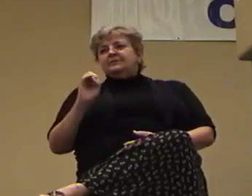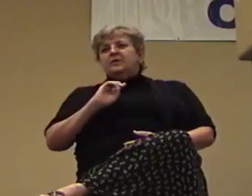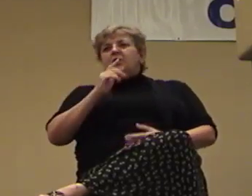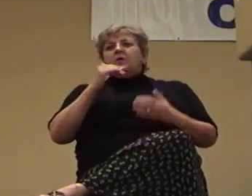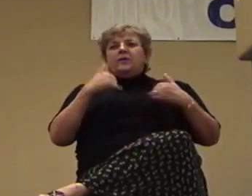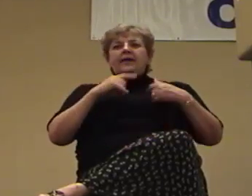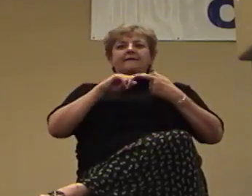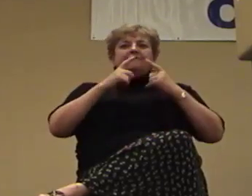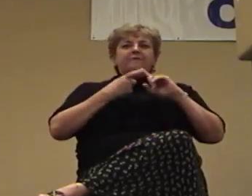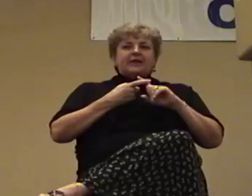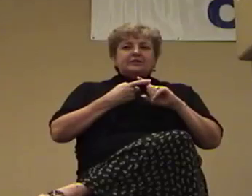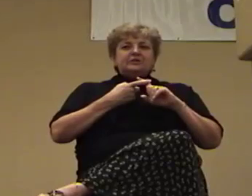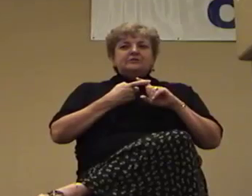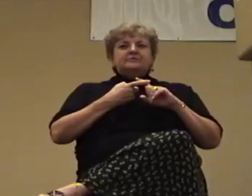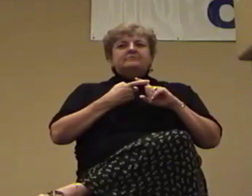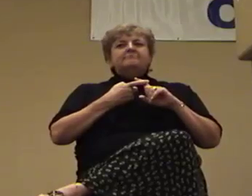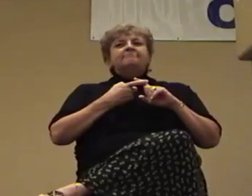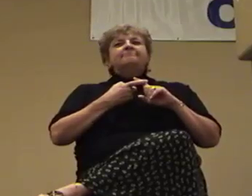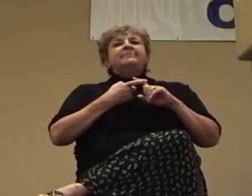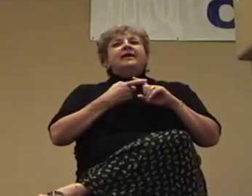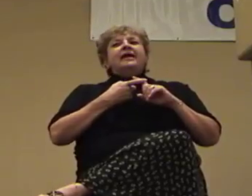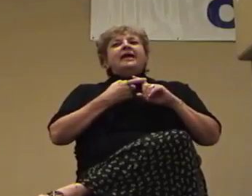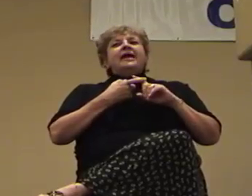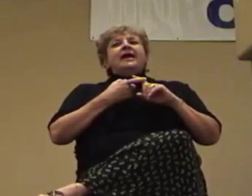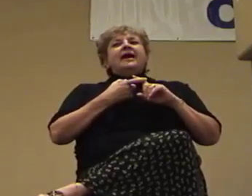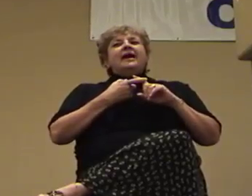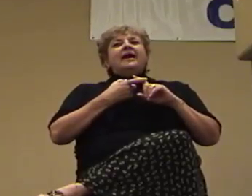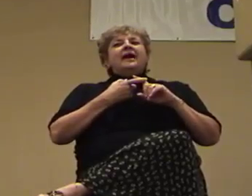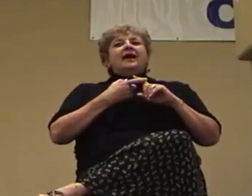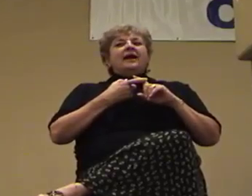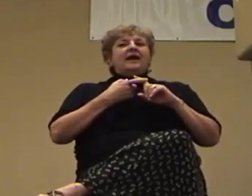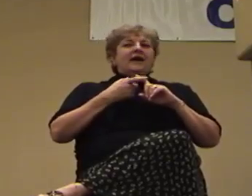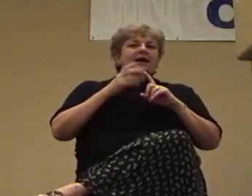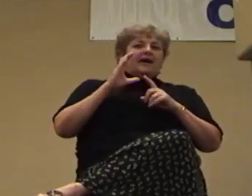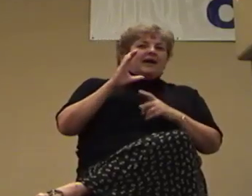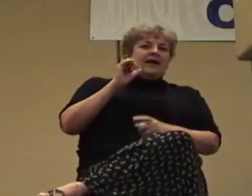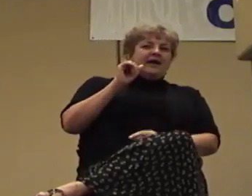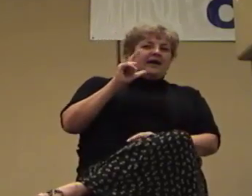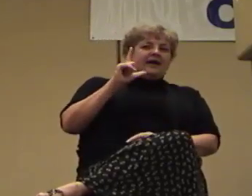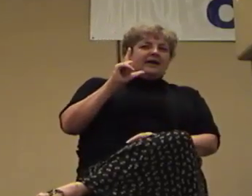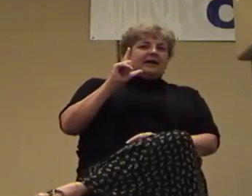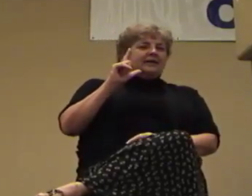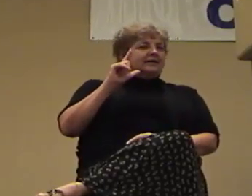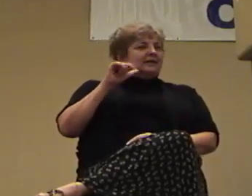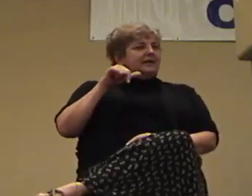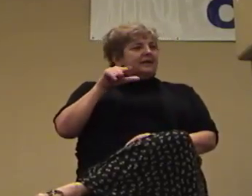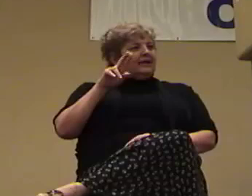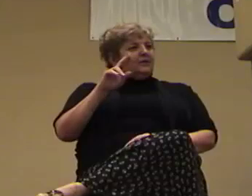and it's important to me. You know, and my dear friend Kalika is like my sister. You know what I mean? Like, I love her. She has my back.